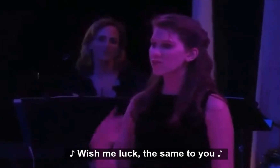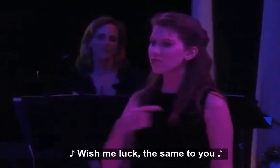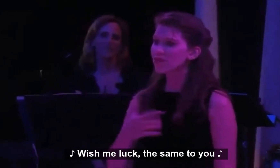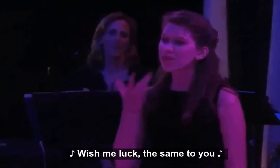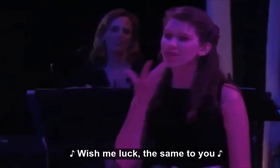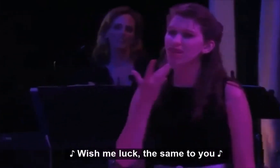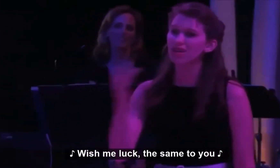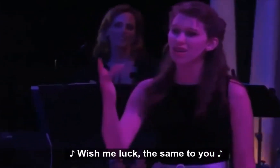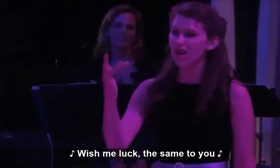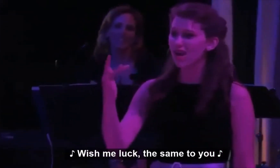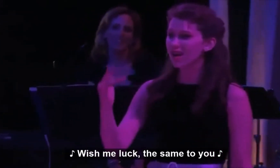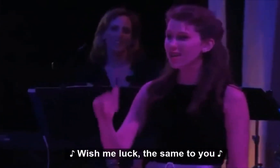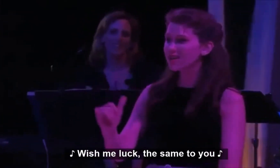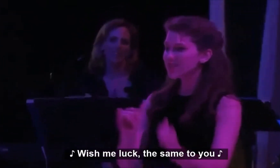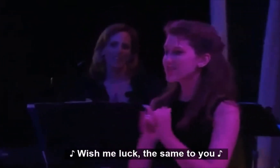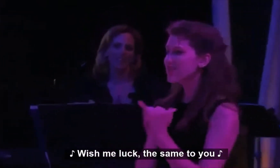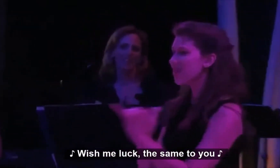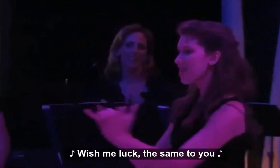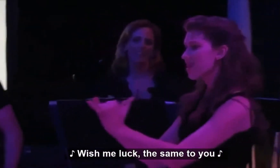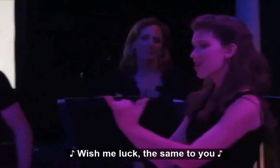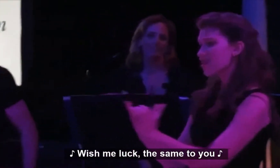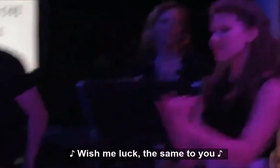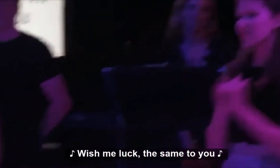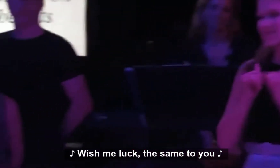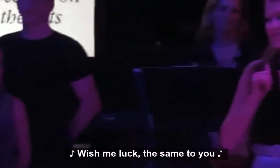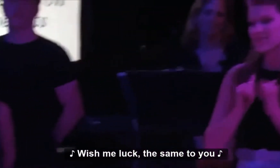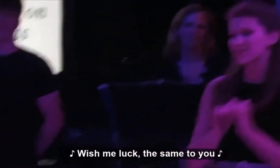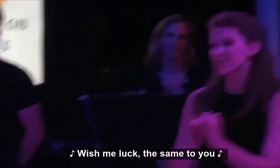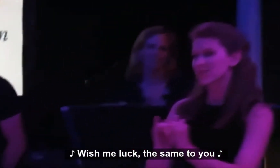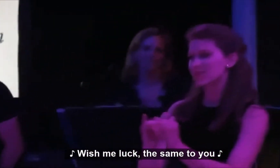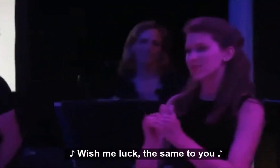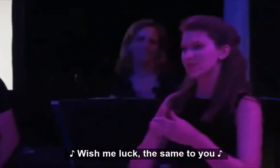Wish me luck the same to